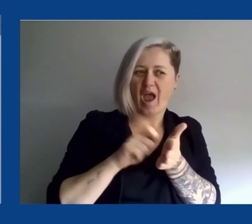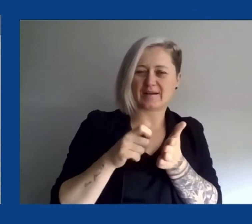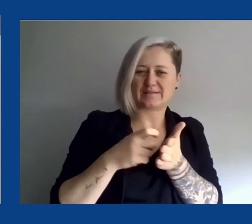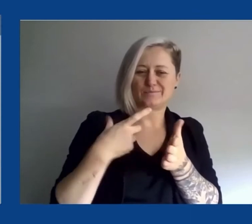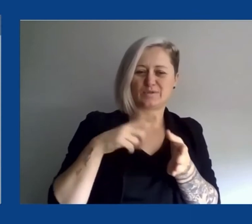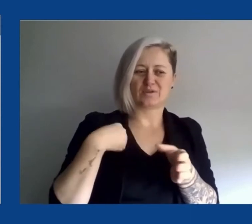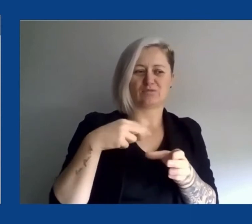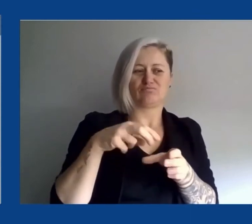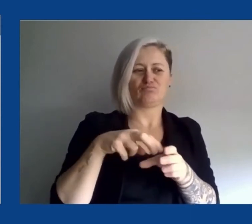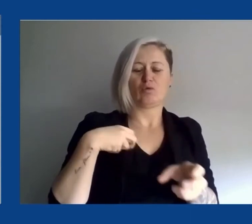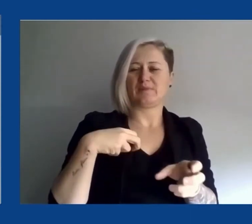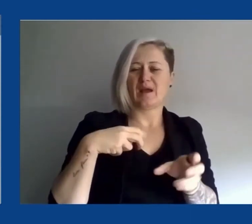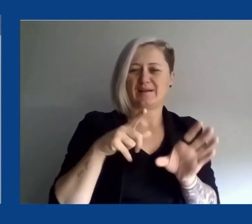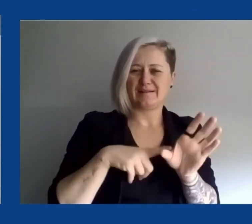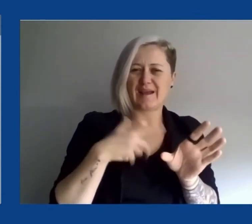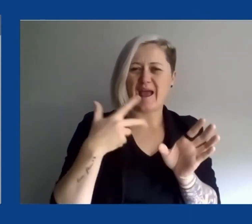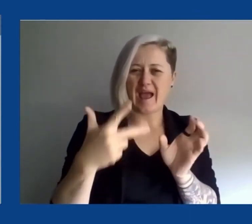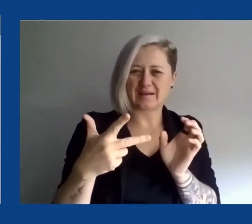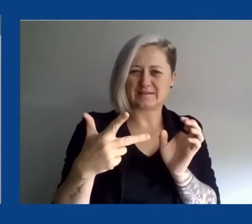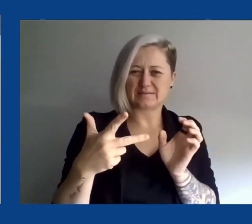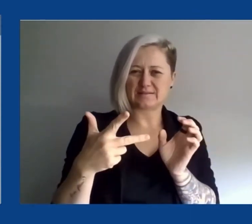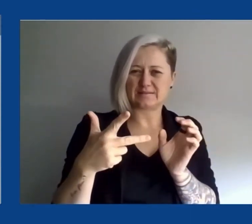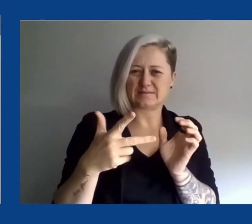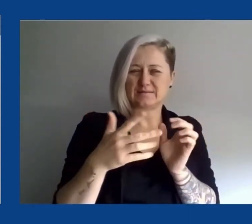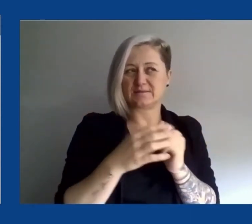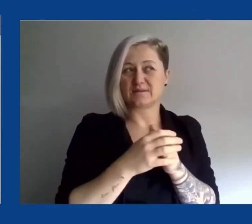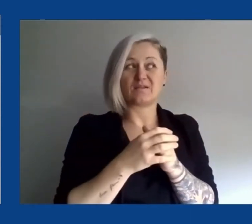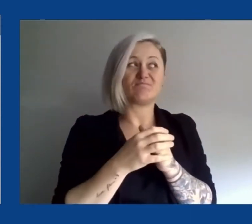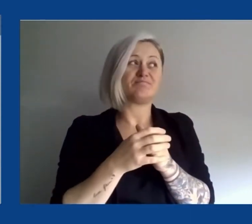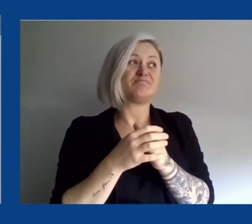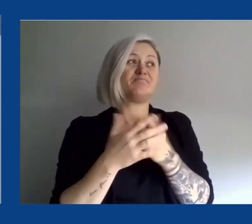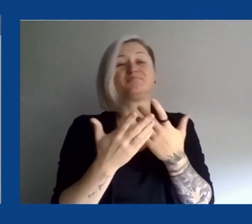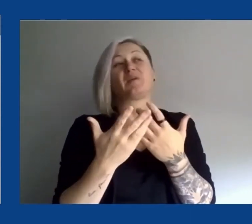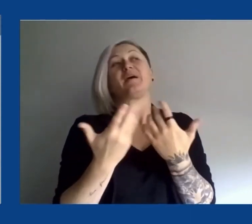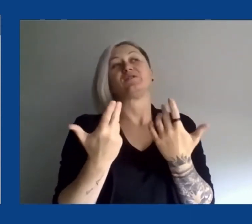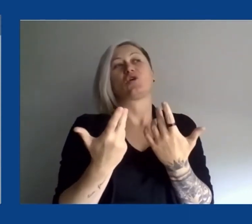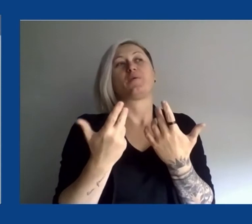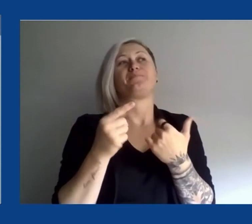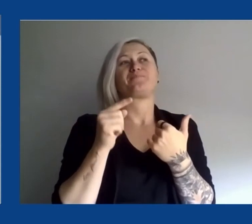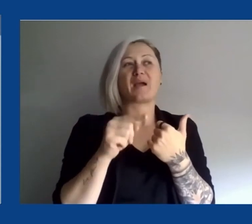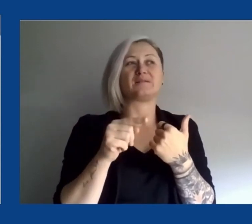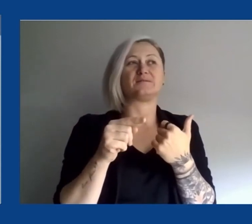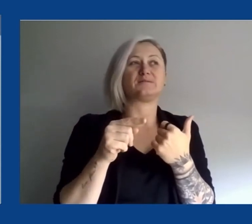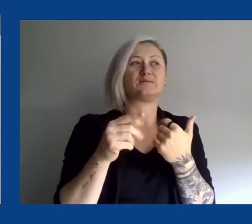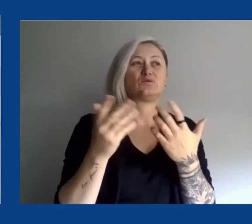8. And so that's where it was. And that's why